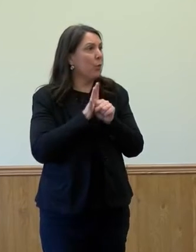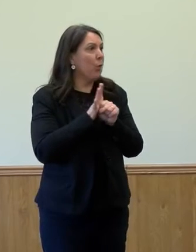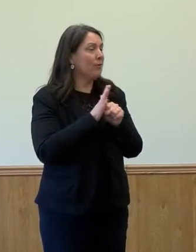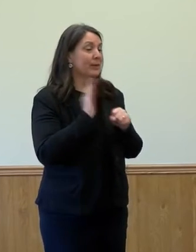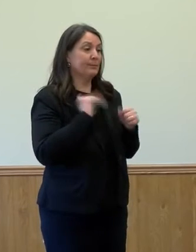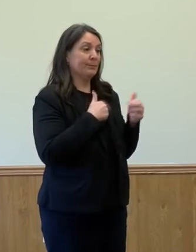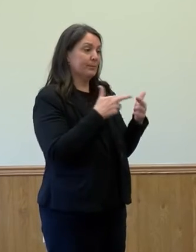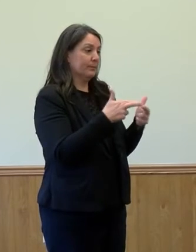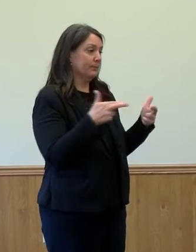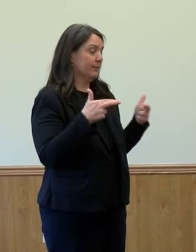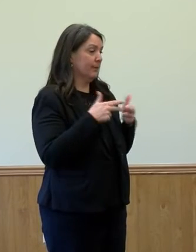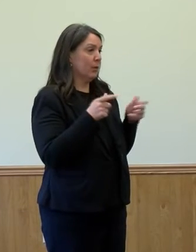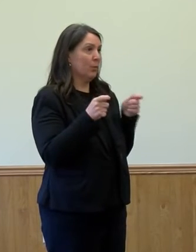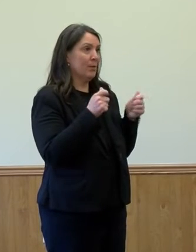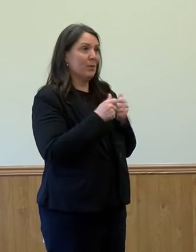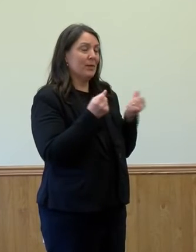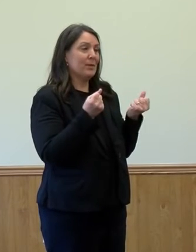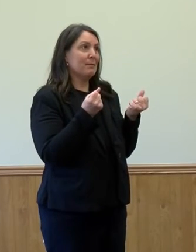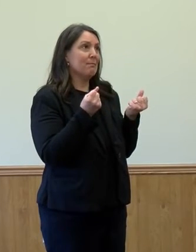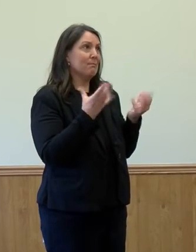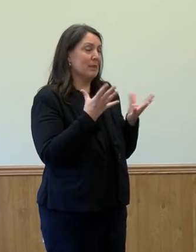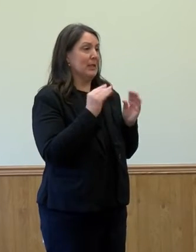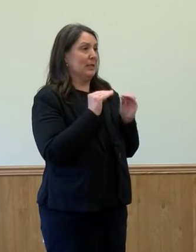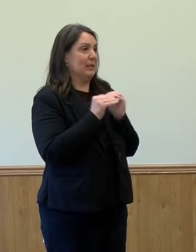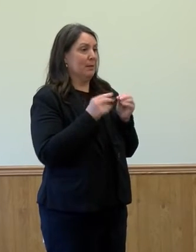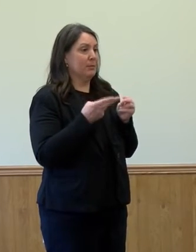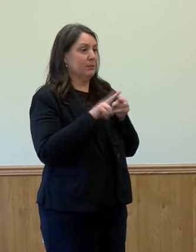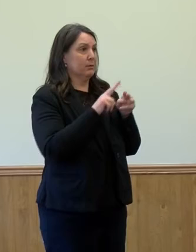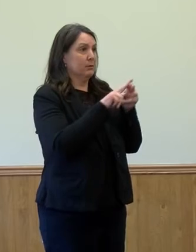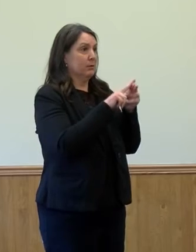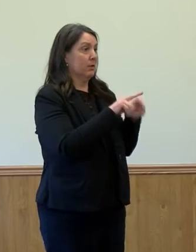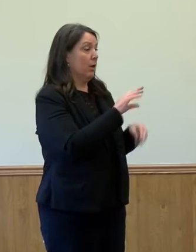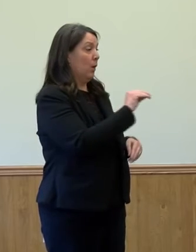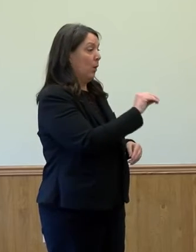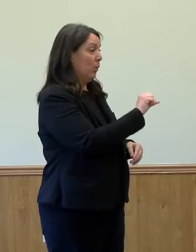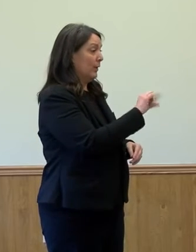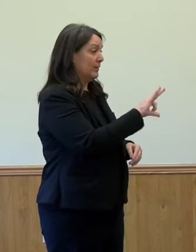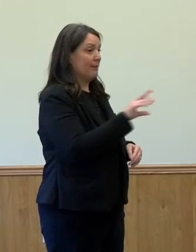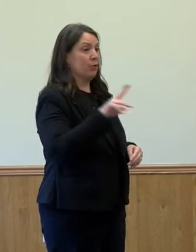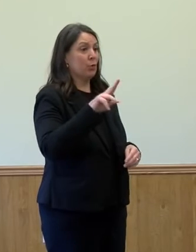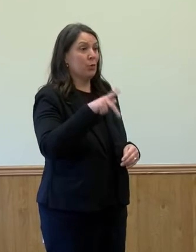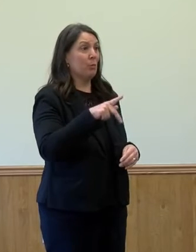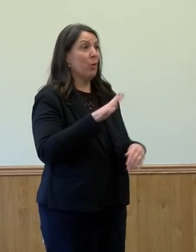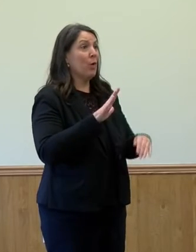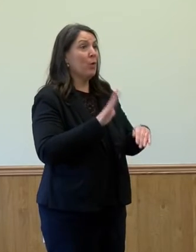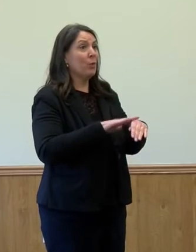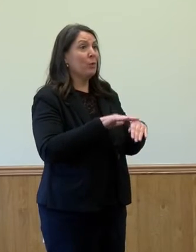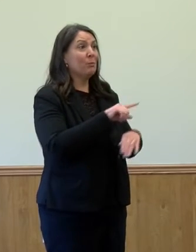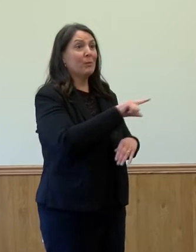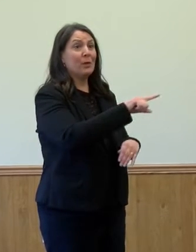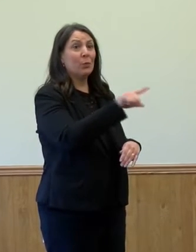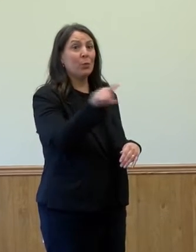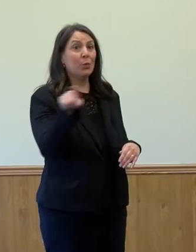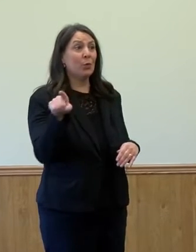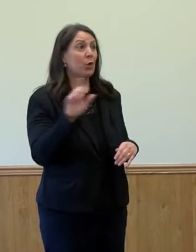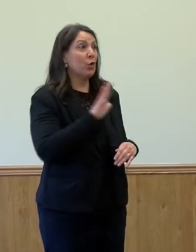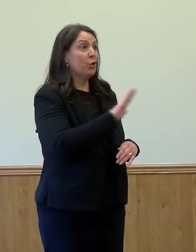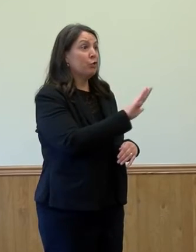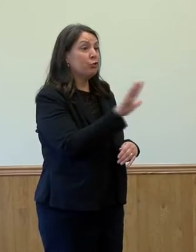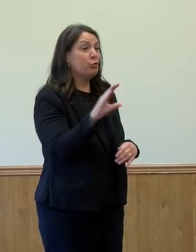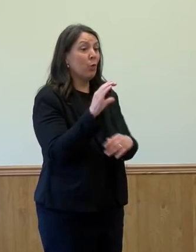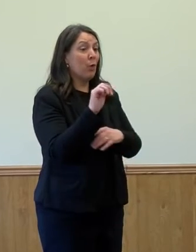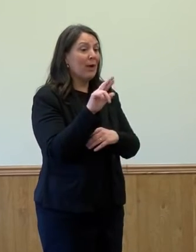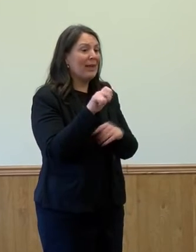coping with increased numbers of cases, and both OSF and UniPoint Health are wanting to remind people that your care depends